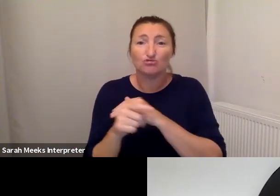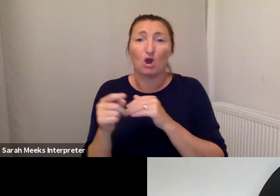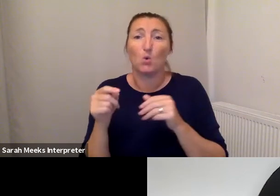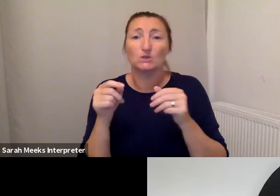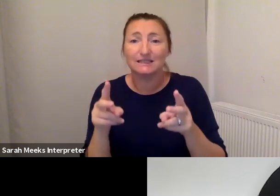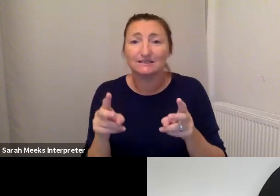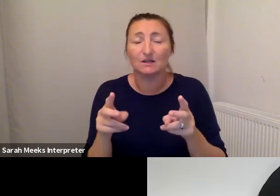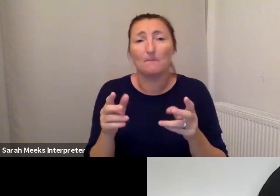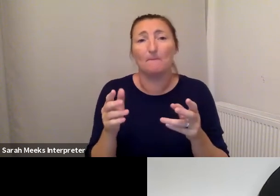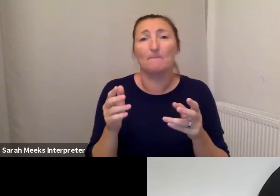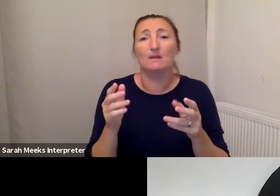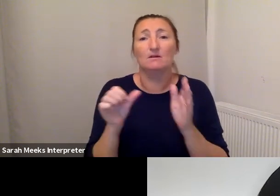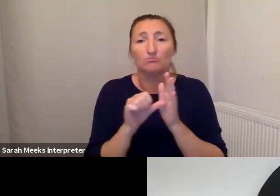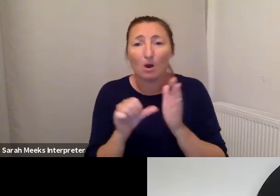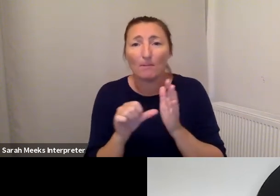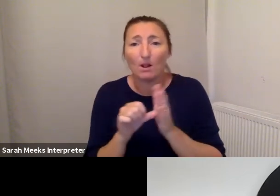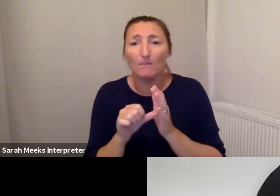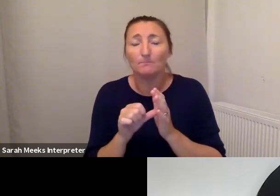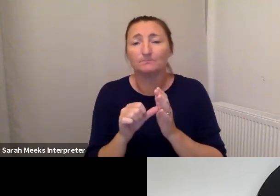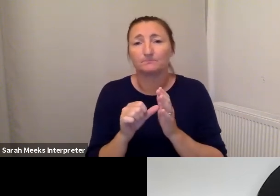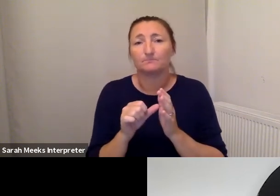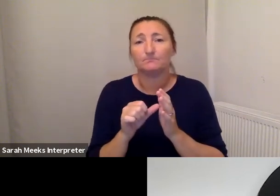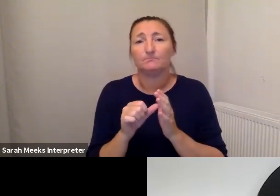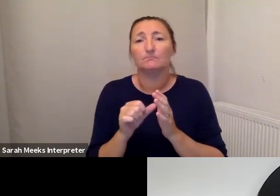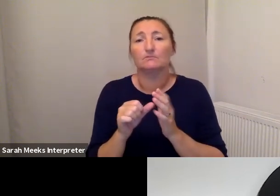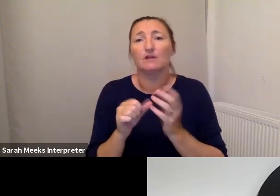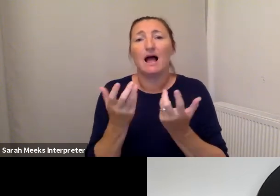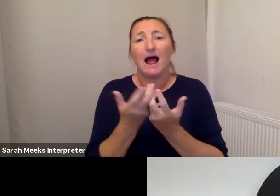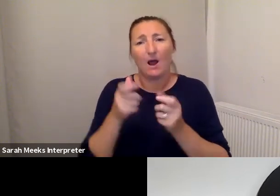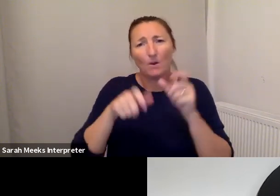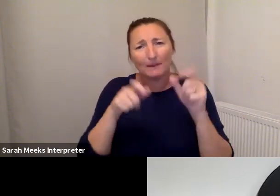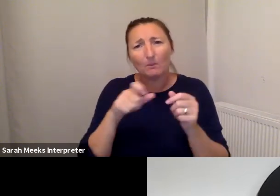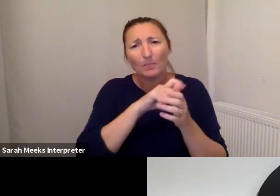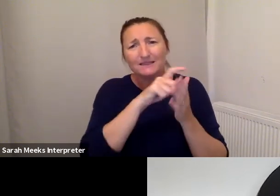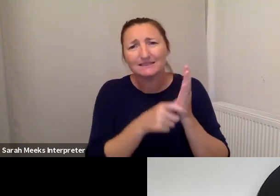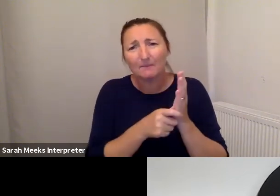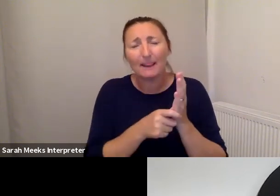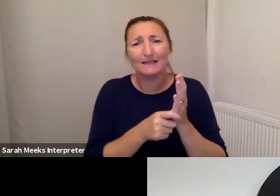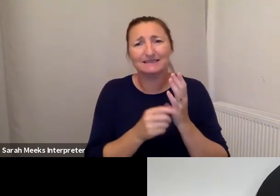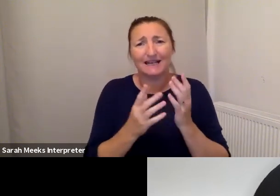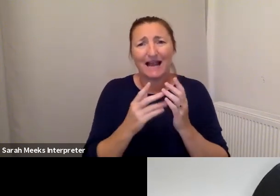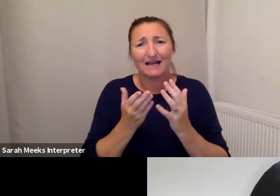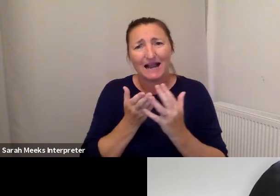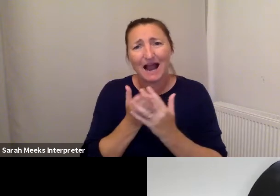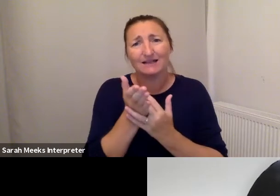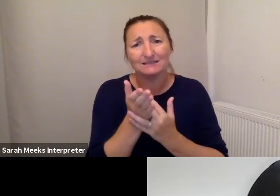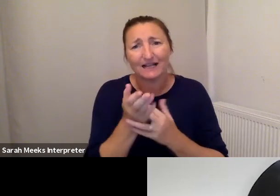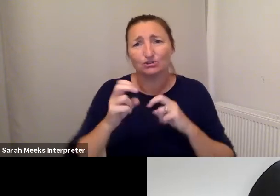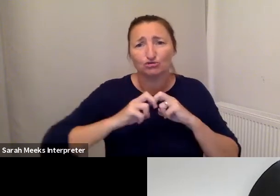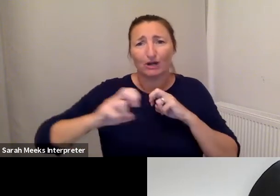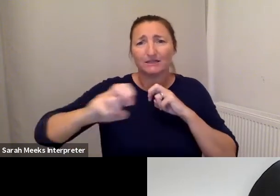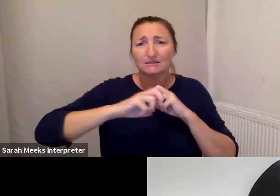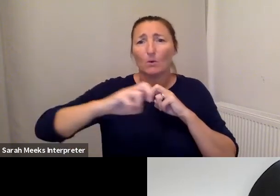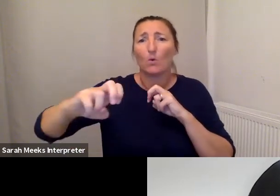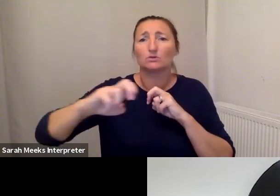how the role of persons with disabilities have been in